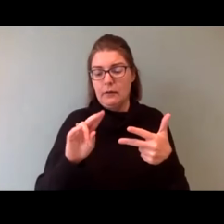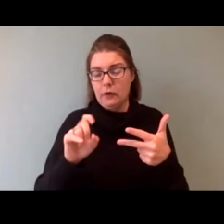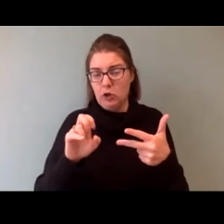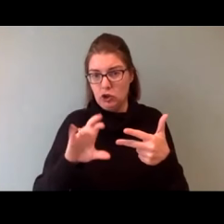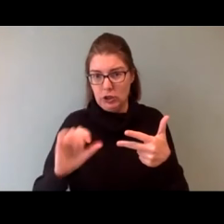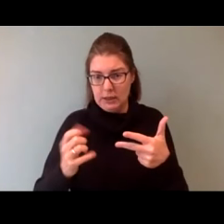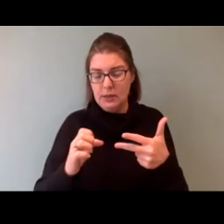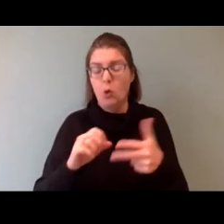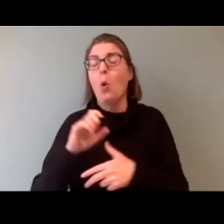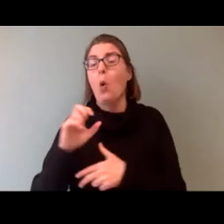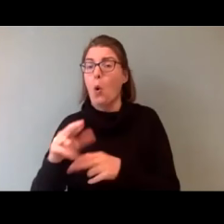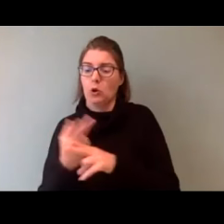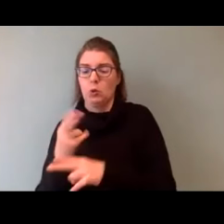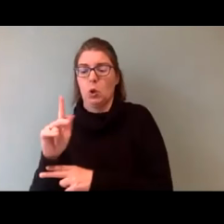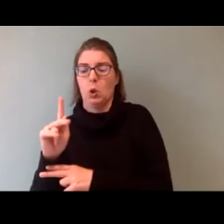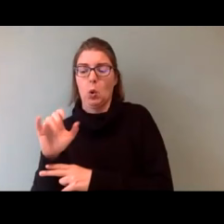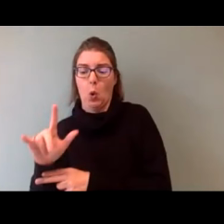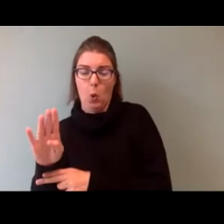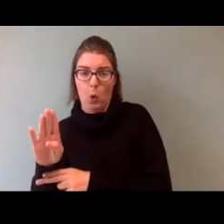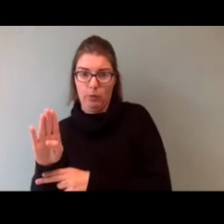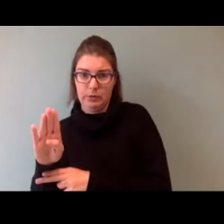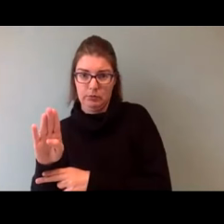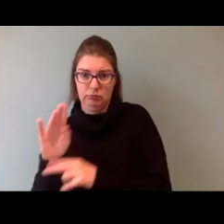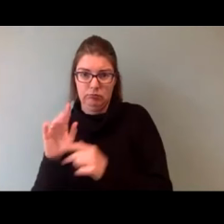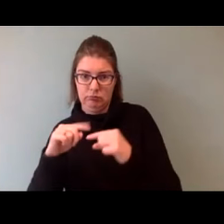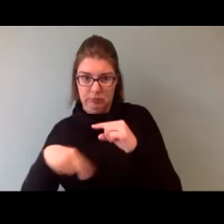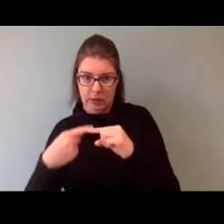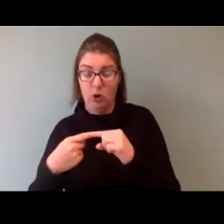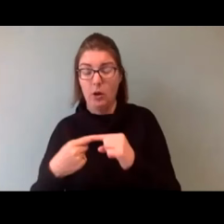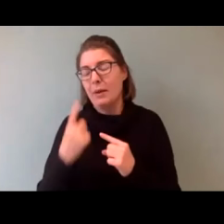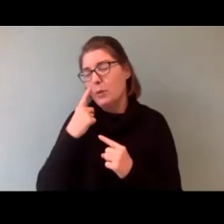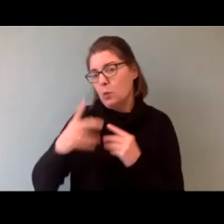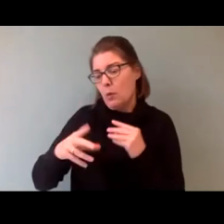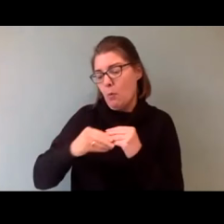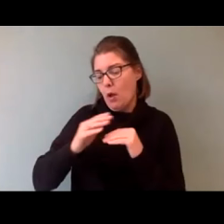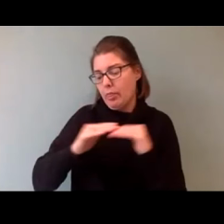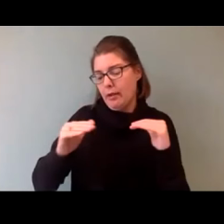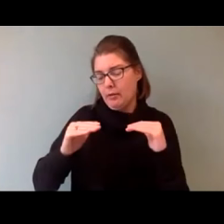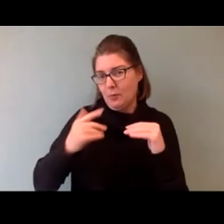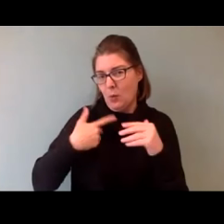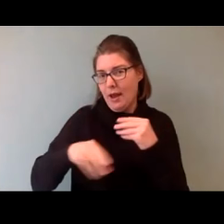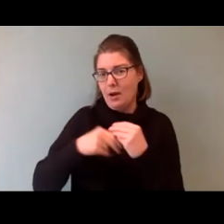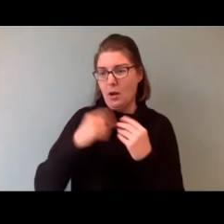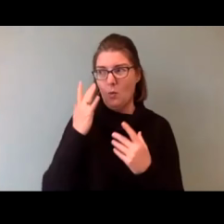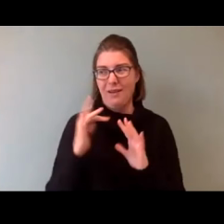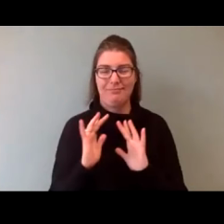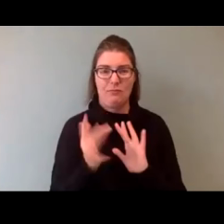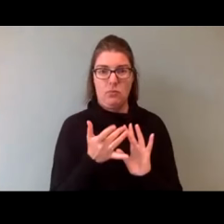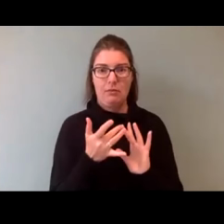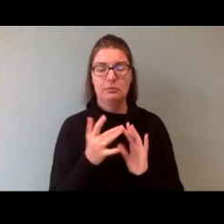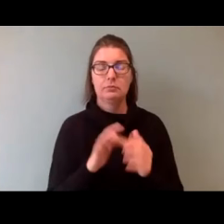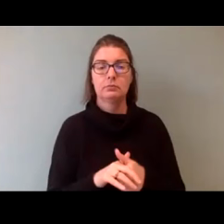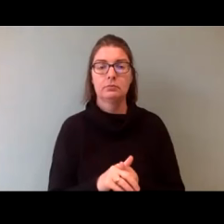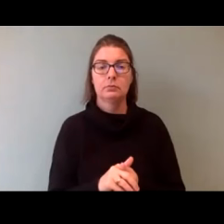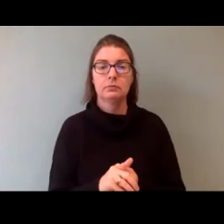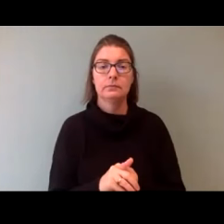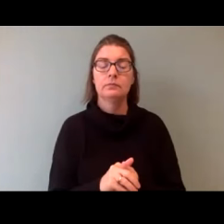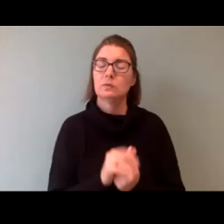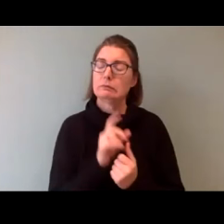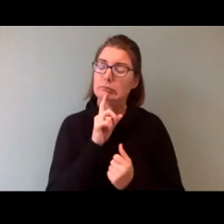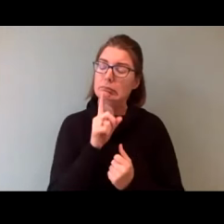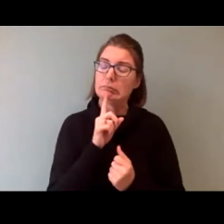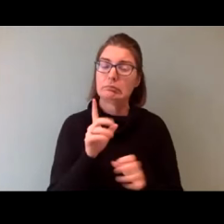other additional layer on to all of this that I'd recommend is because we're remote, it's of utmost